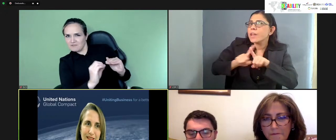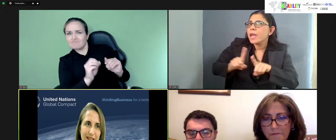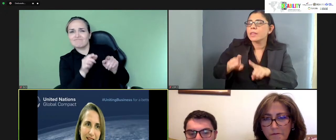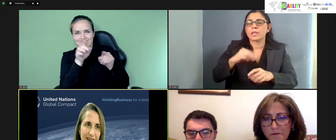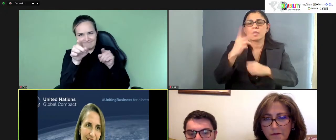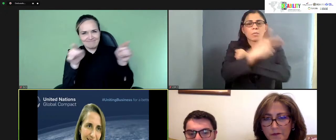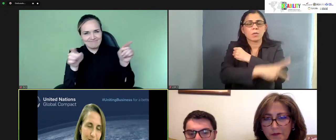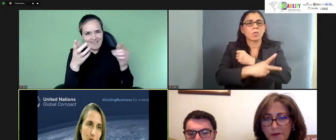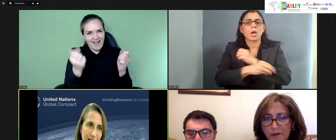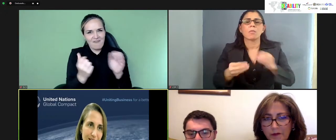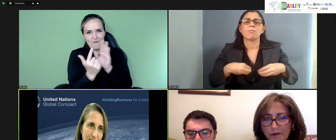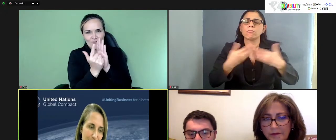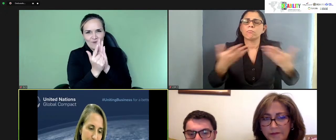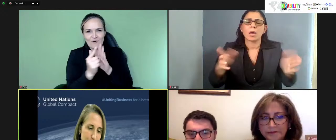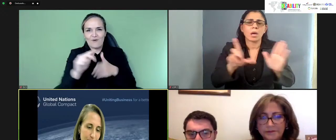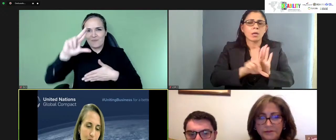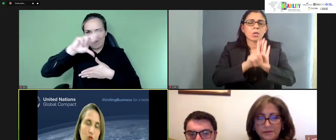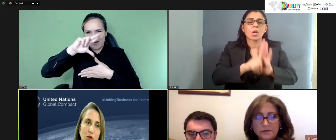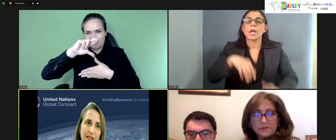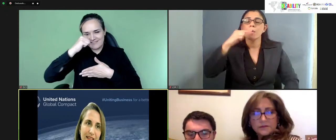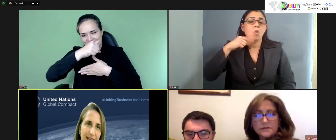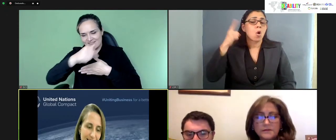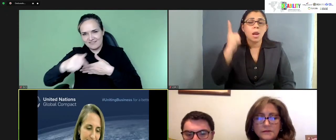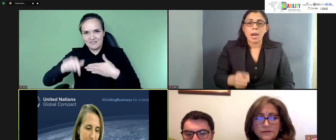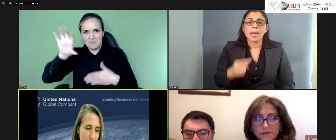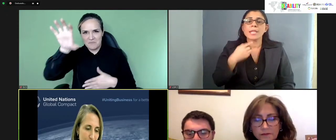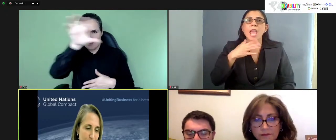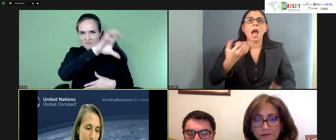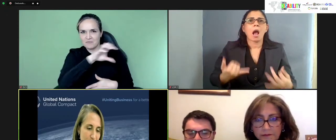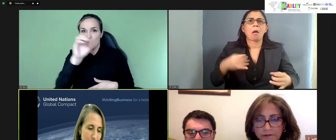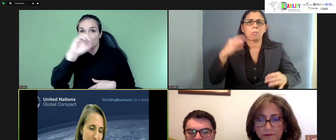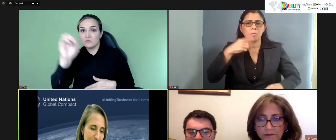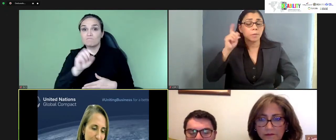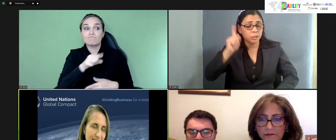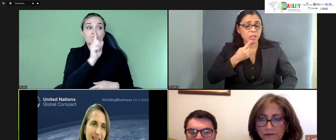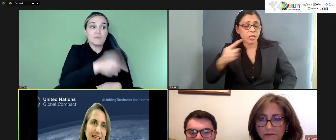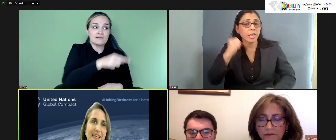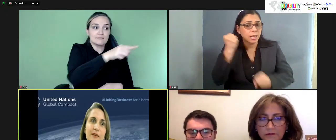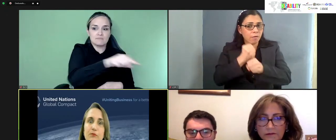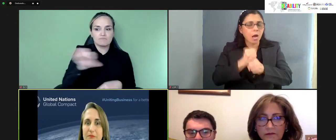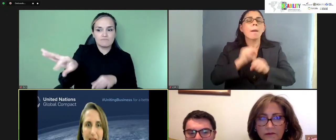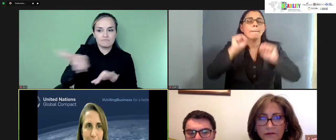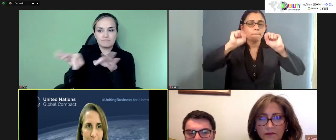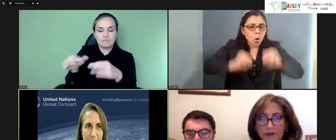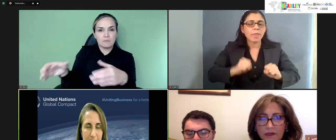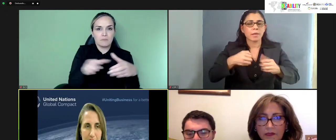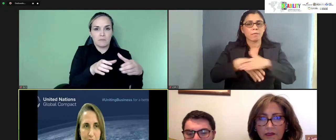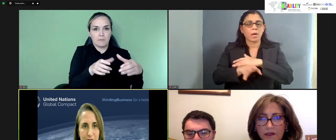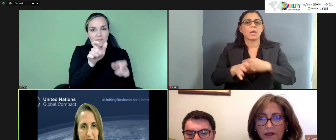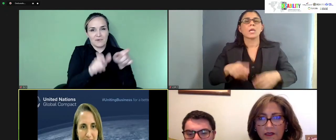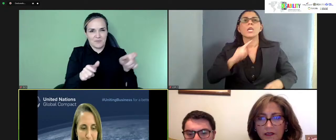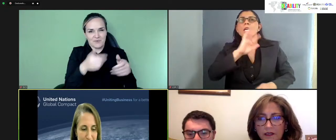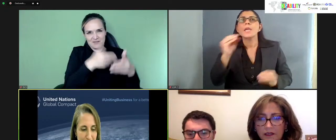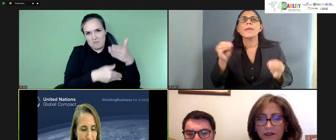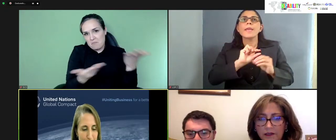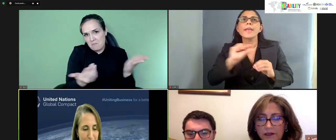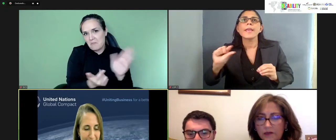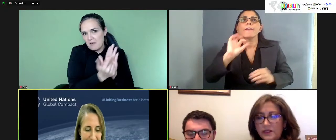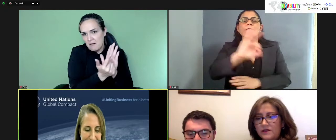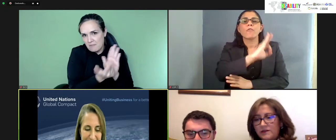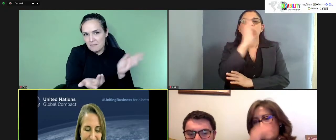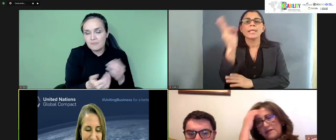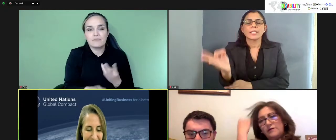quotas that have legally been stated in several countries so they need to have a percentage of persons with